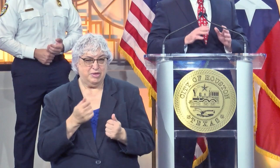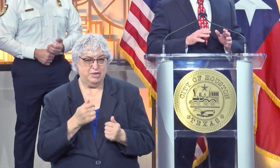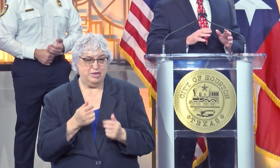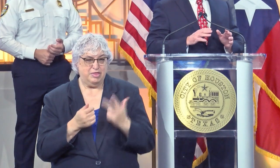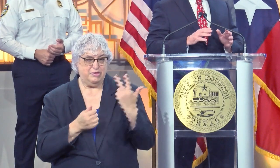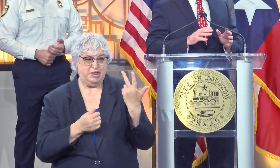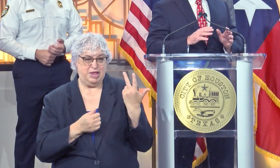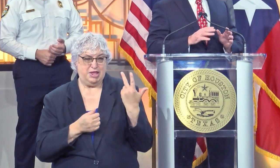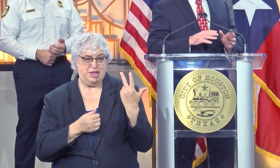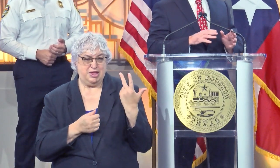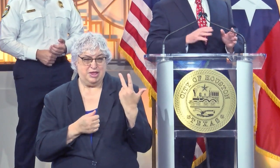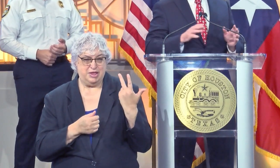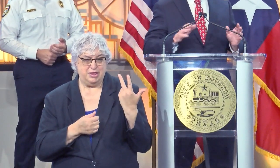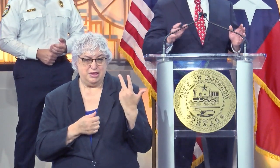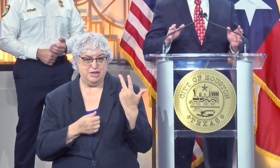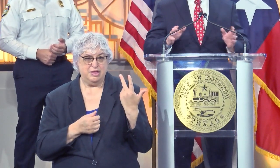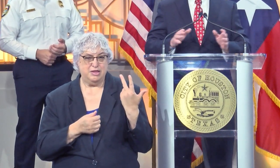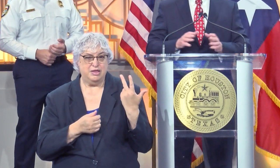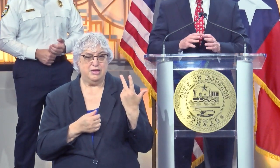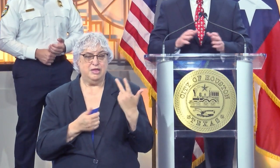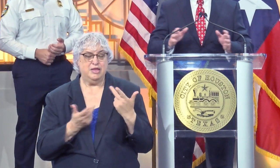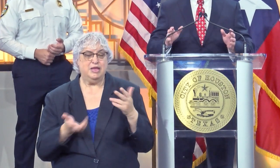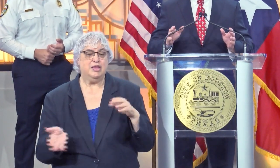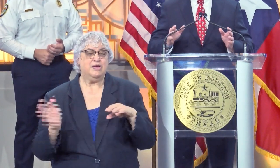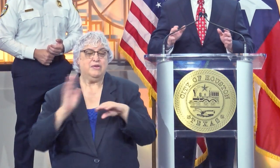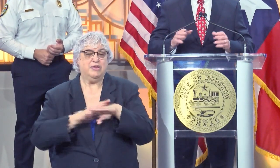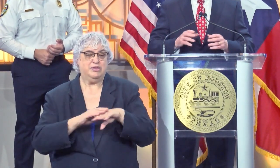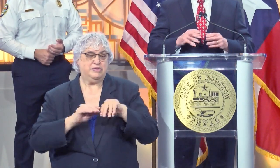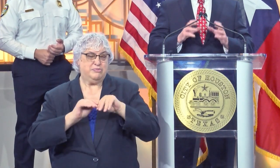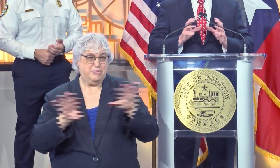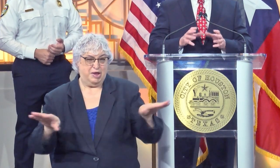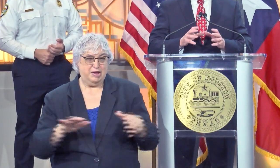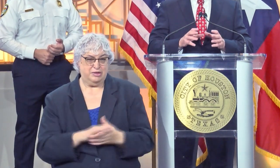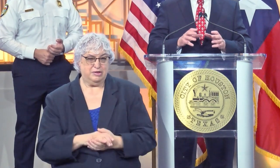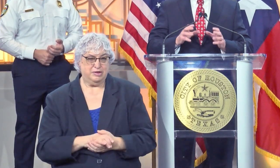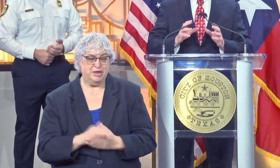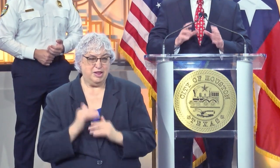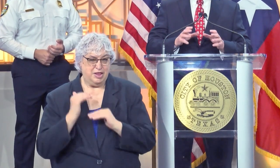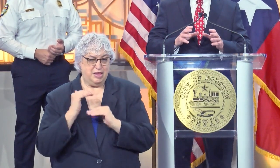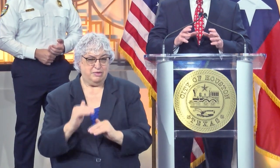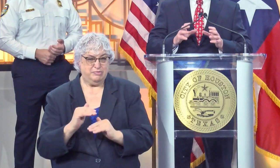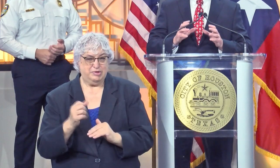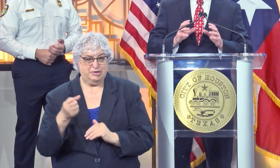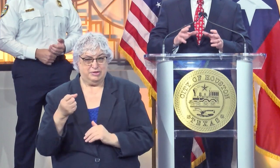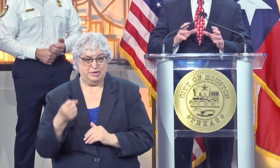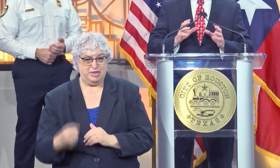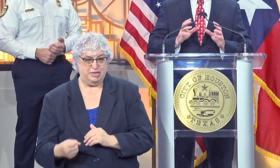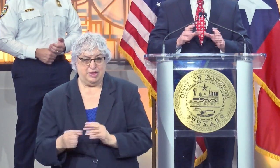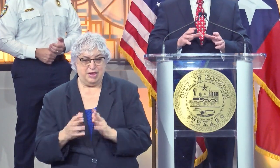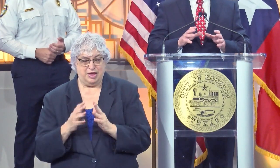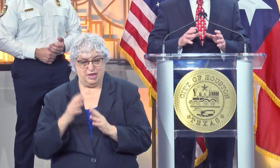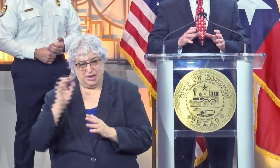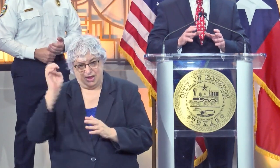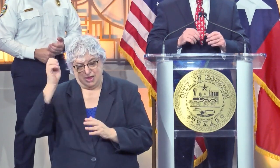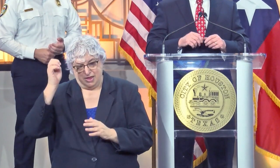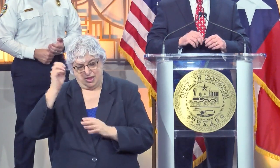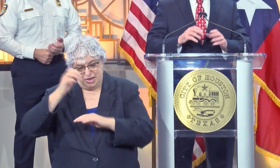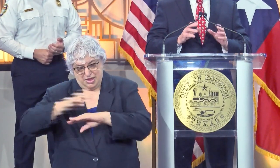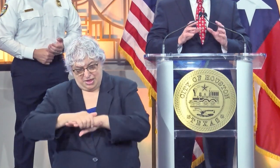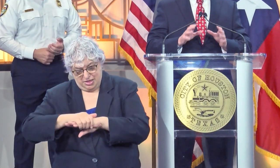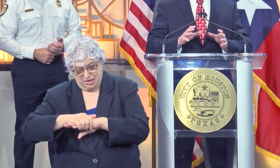neighborhood of 3. So that is a significant increase in its spreadability. It's limited to southern England, southern UK at this